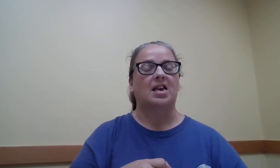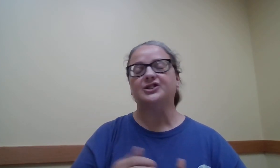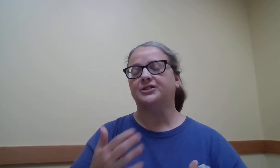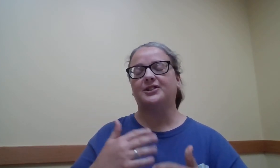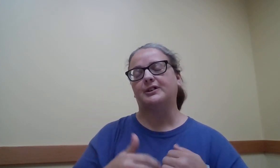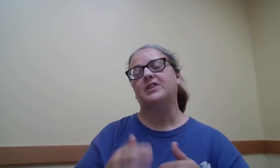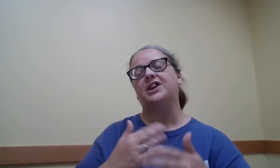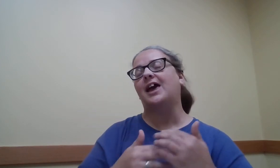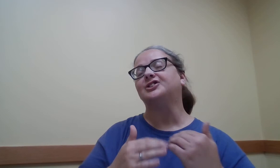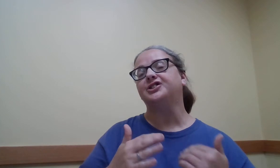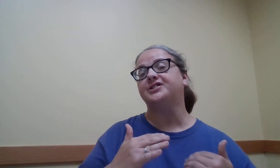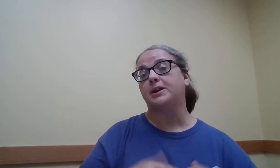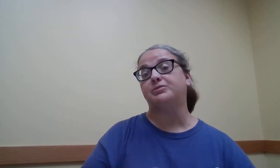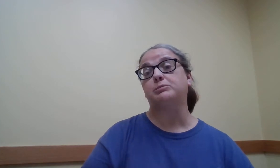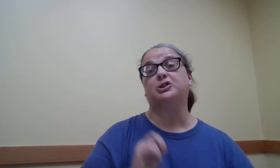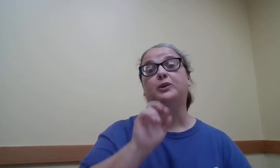Actually, it's the same thing between